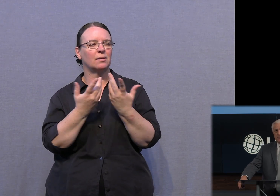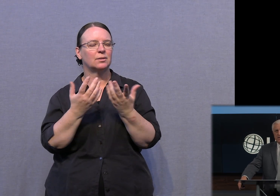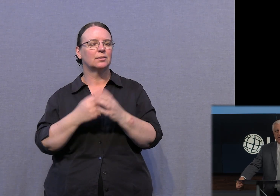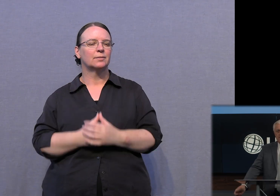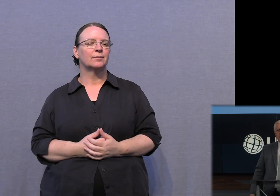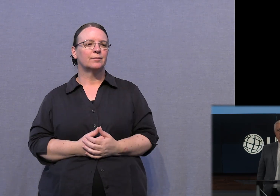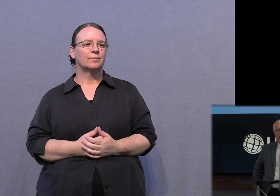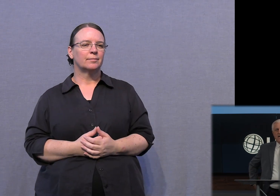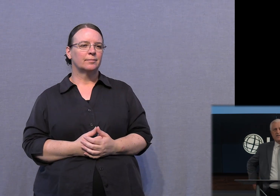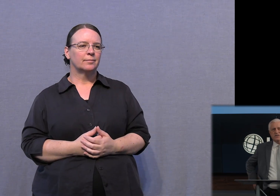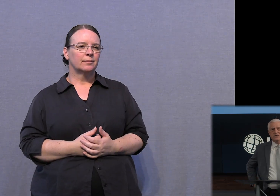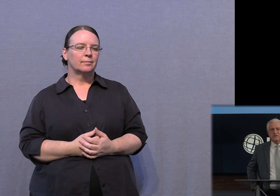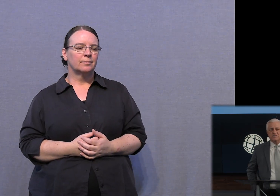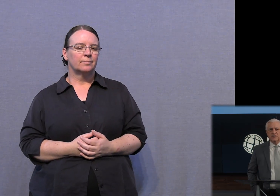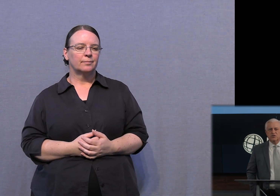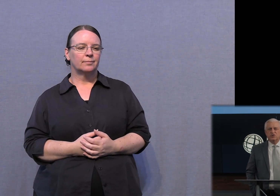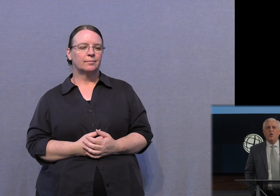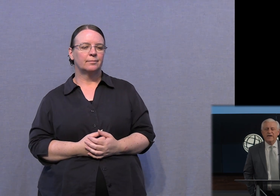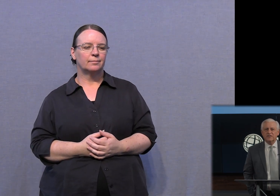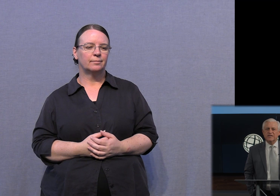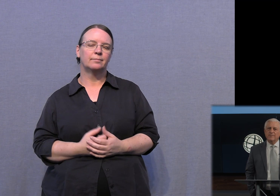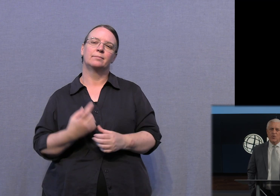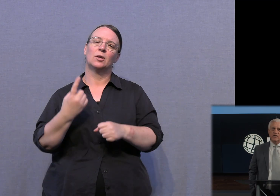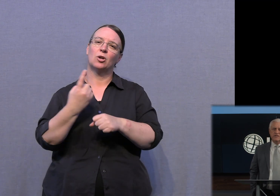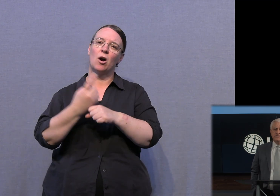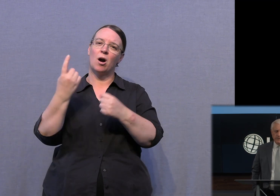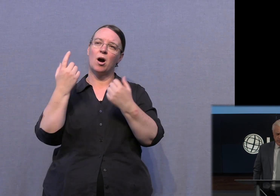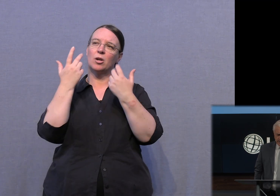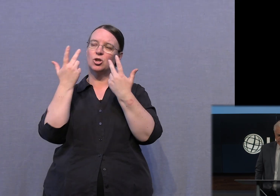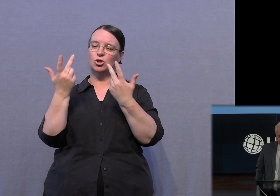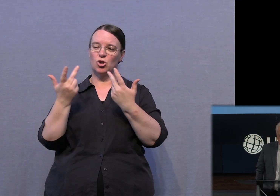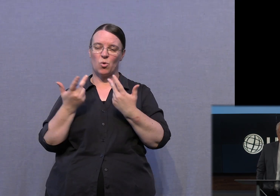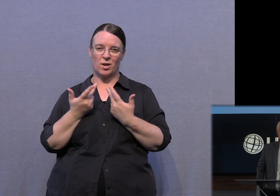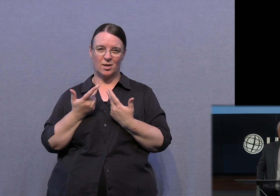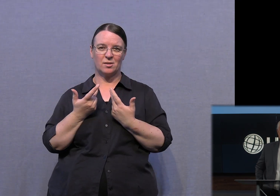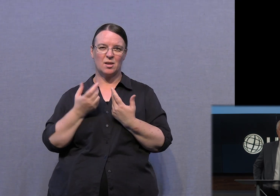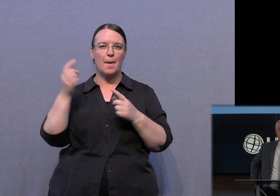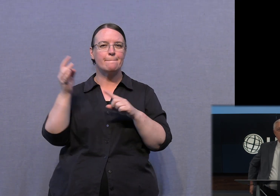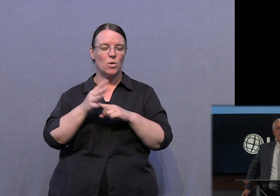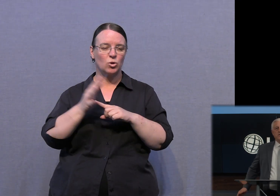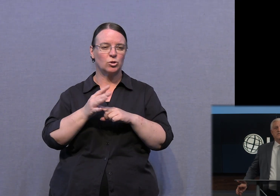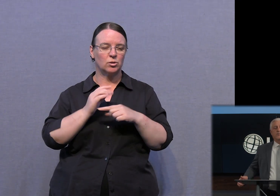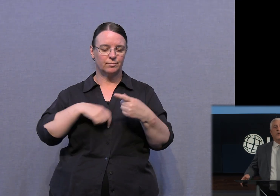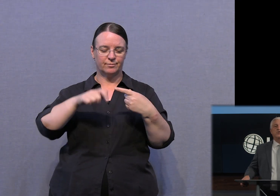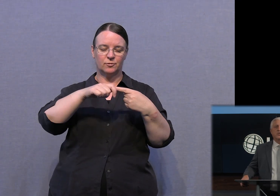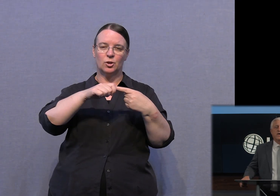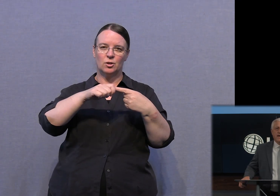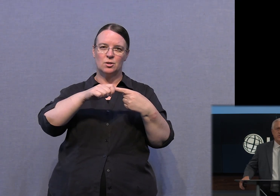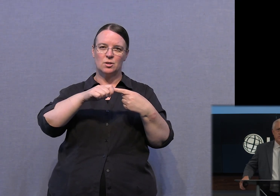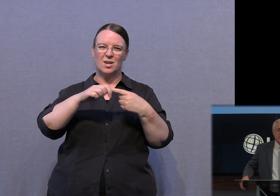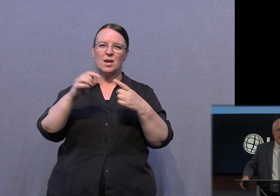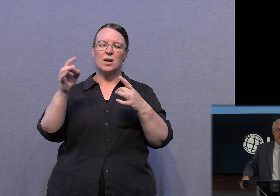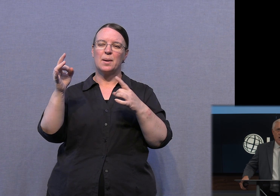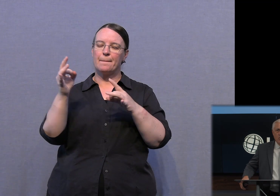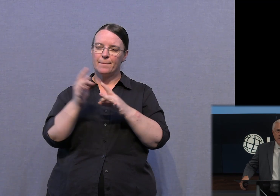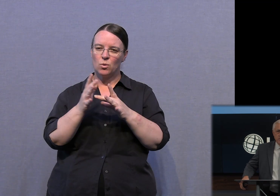things. I believe God is showing us the importance of several things. Number one, the importance of personal